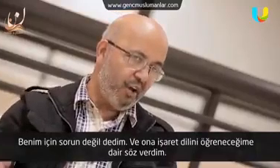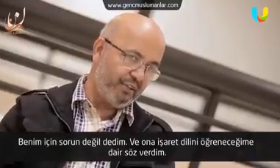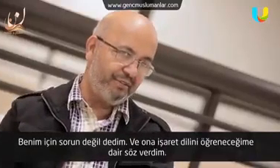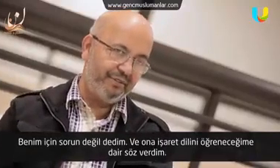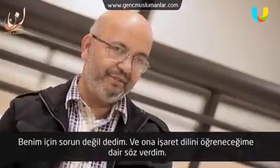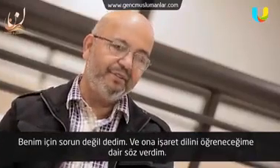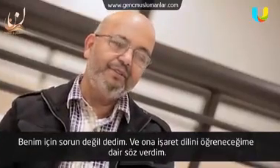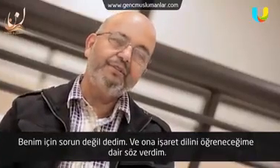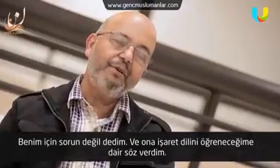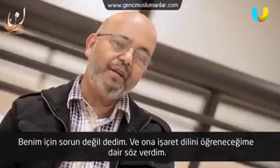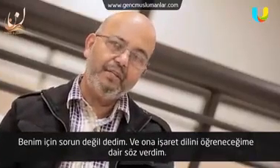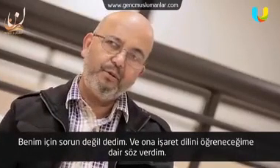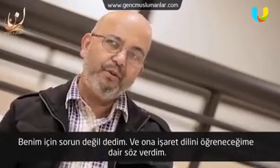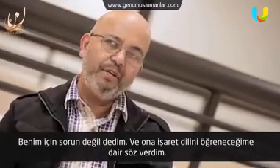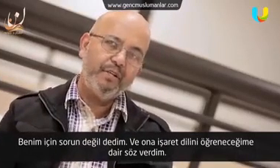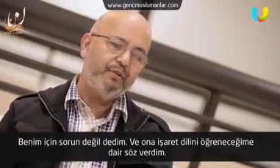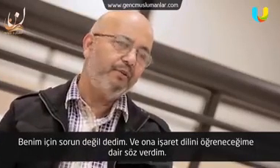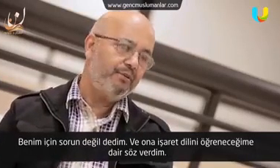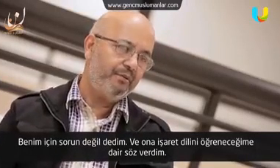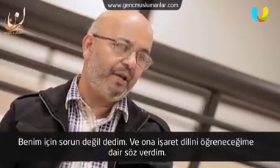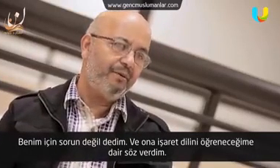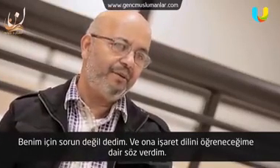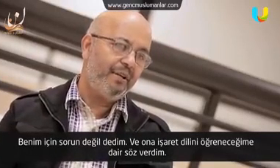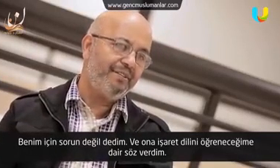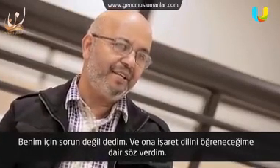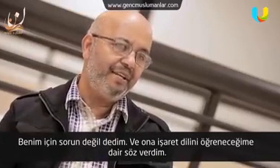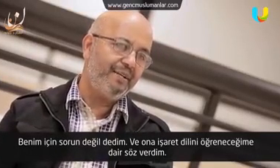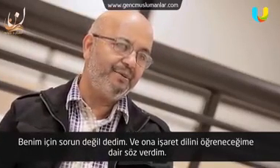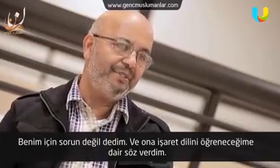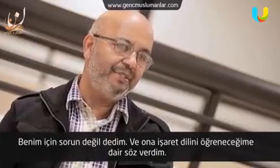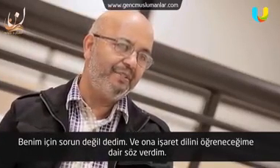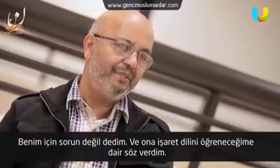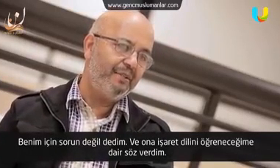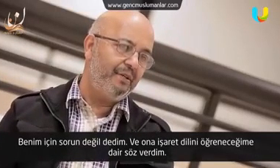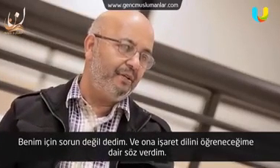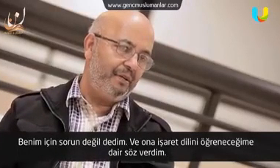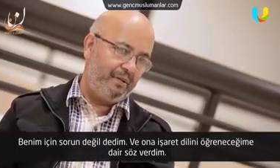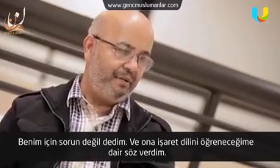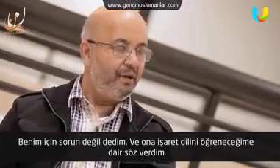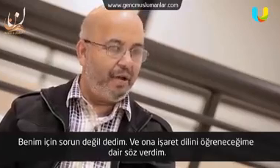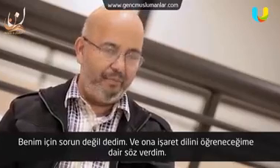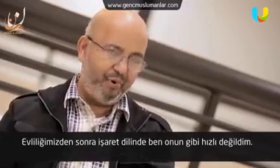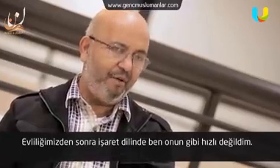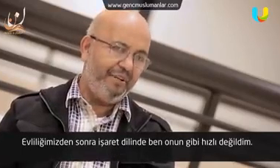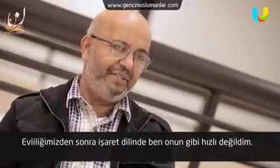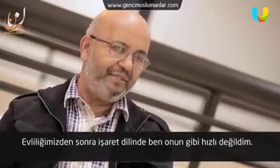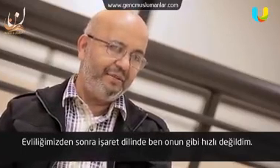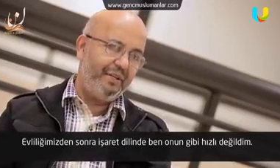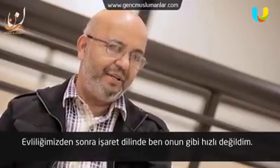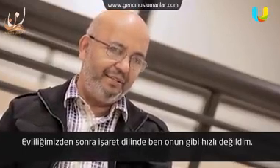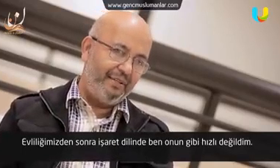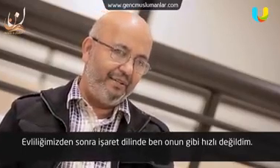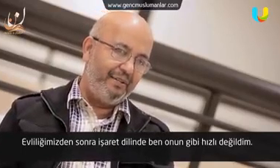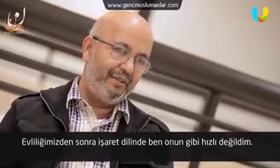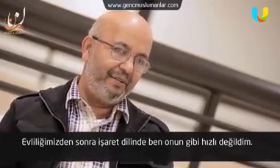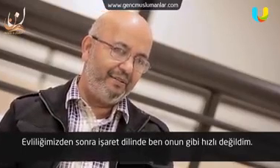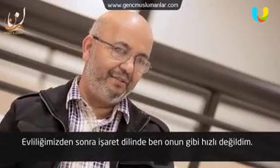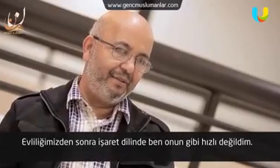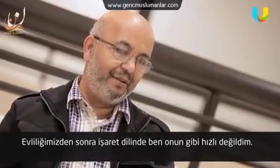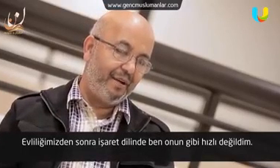thought. So I told her, no, I will learn sign language. I promised, and then